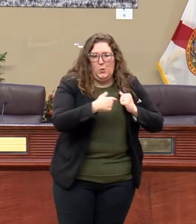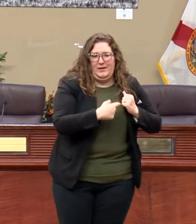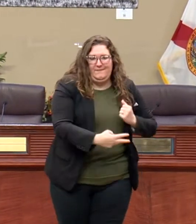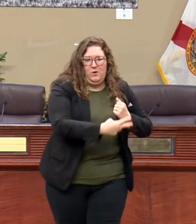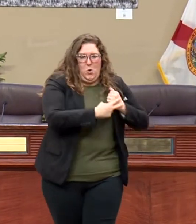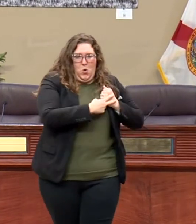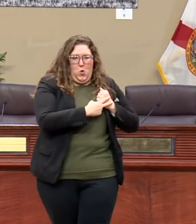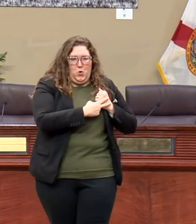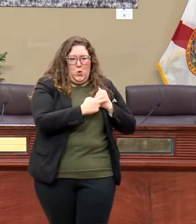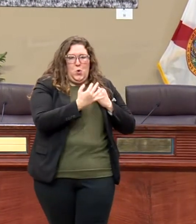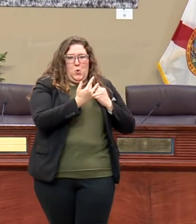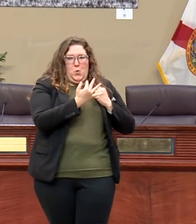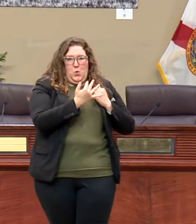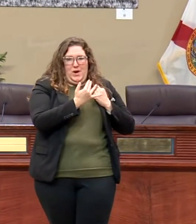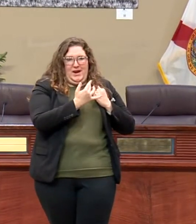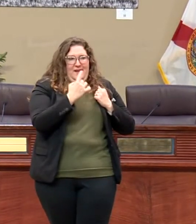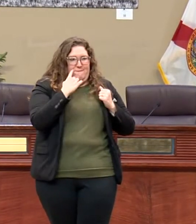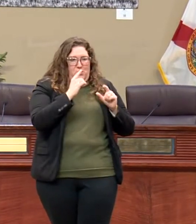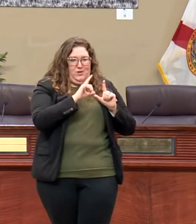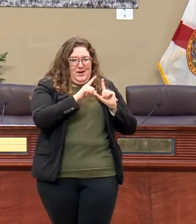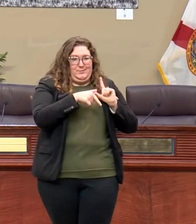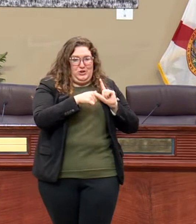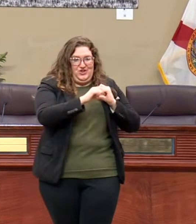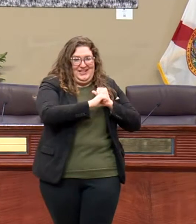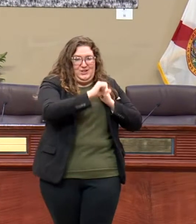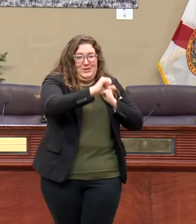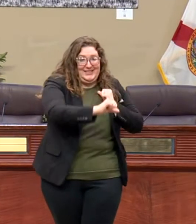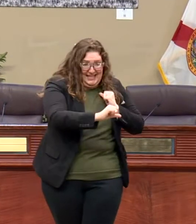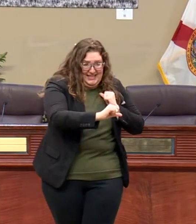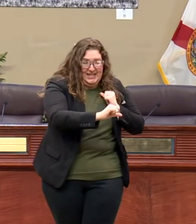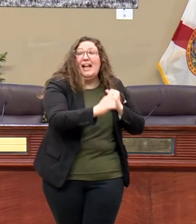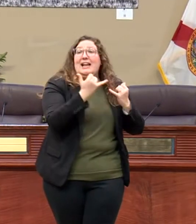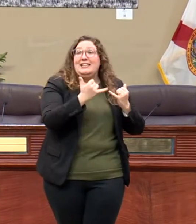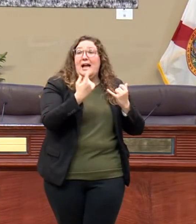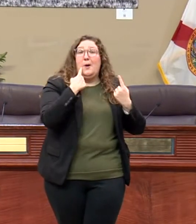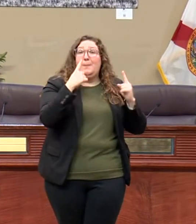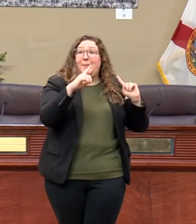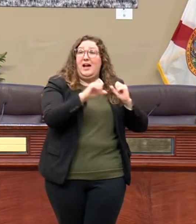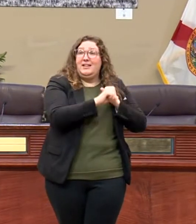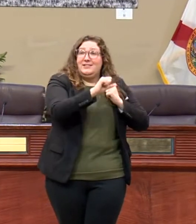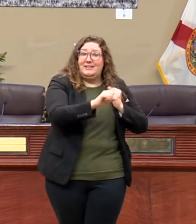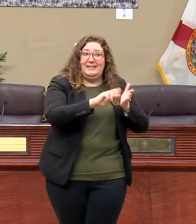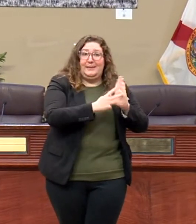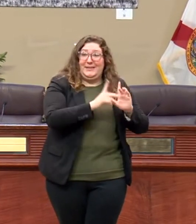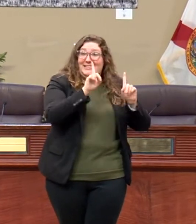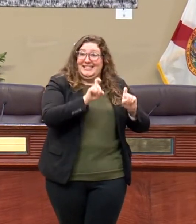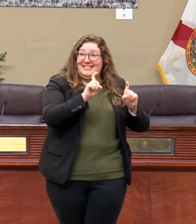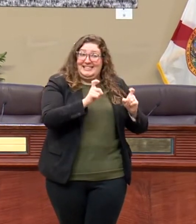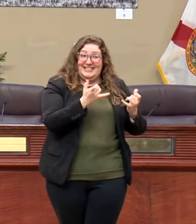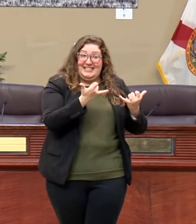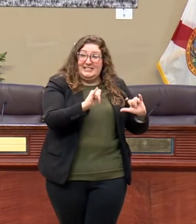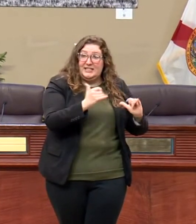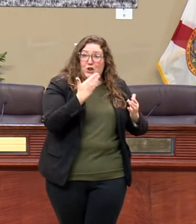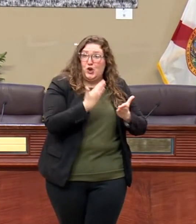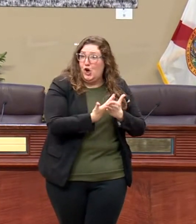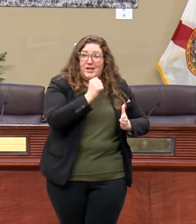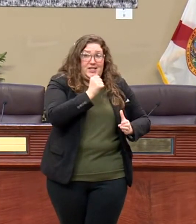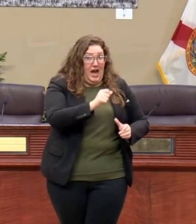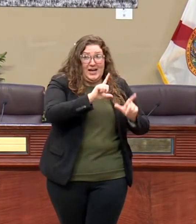the expiration date to be extended, and so we're going to deploy those as well. So whatever we can do to help